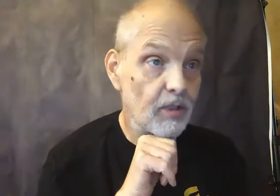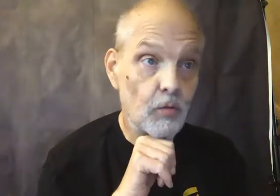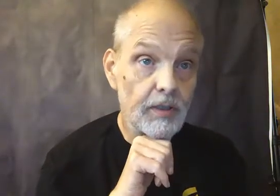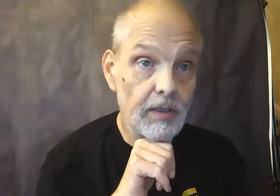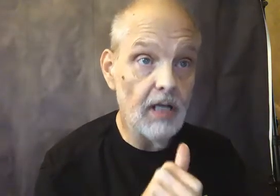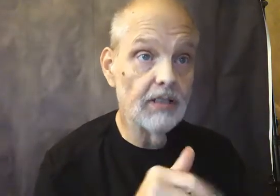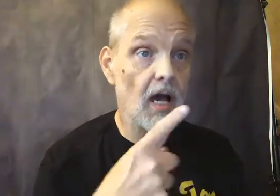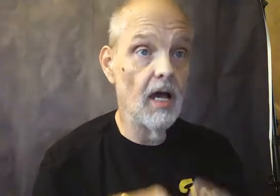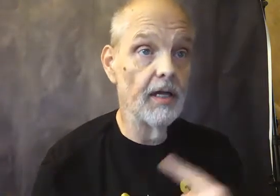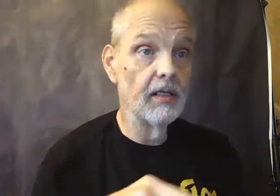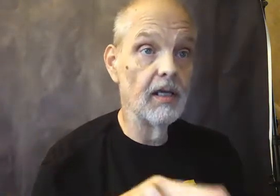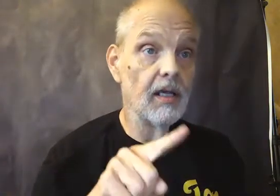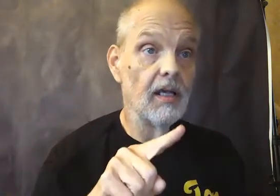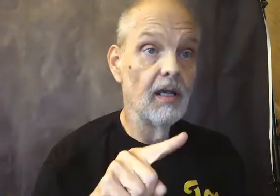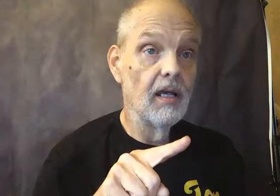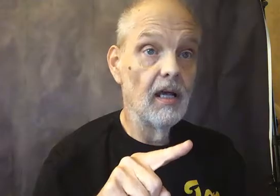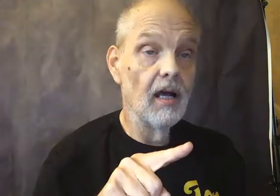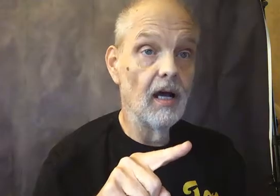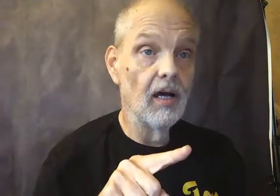you would not sign